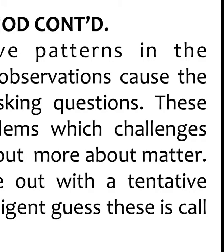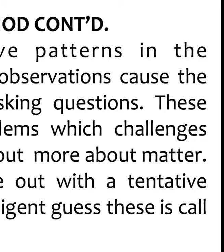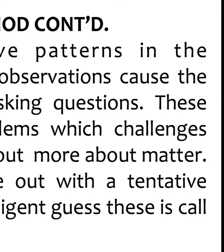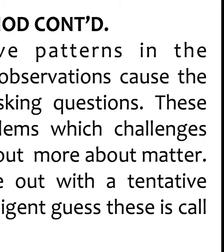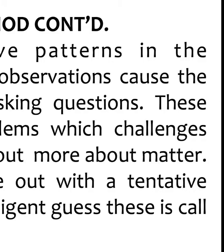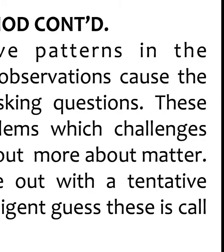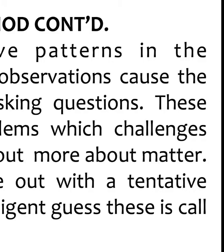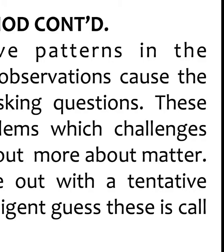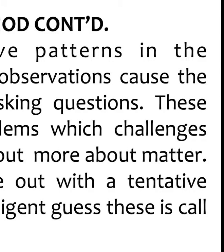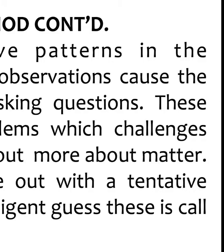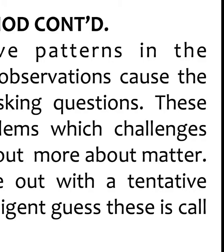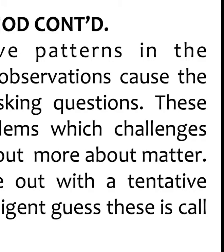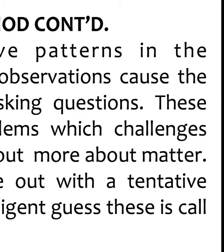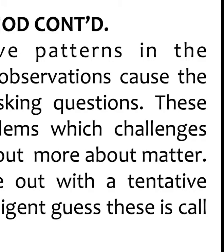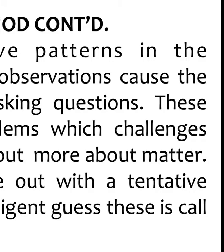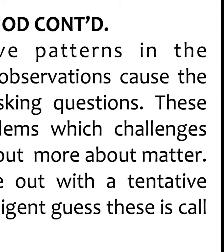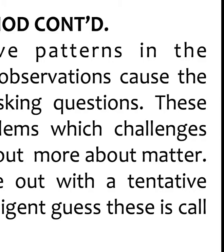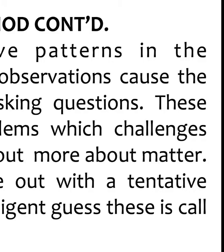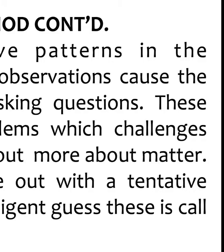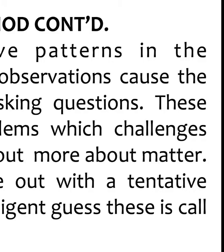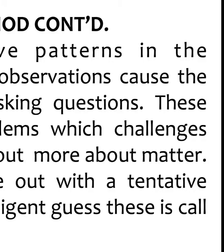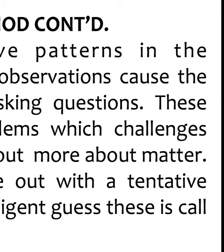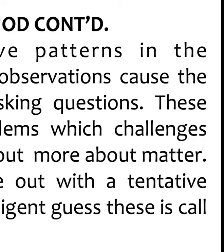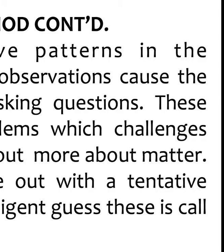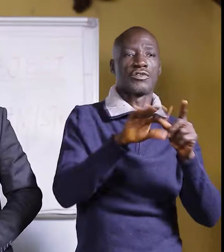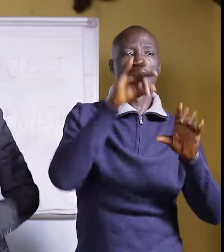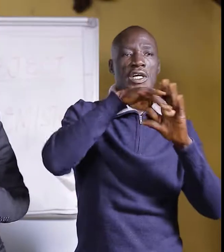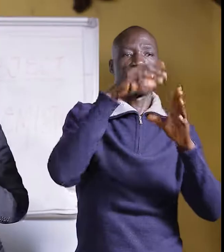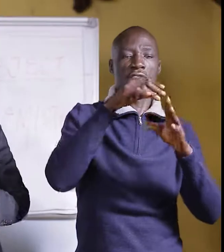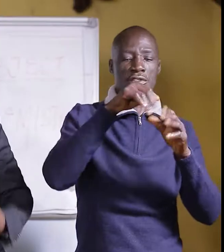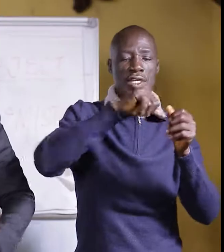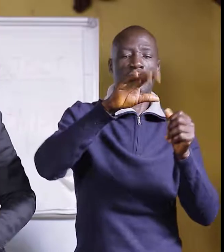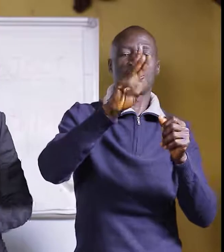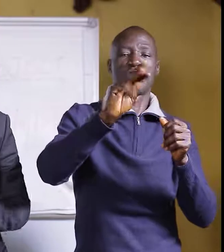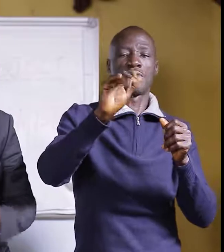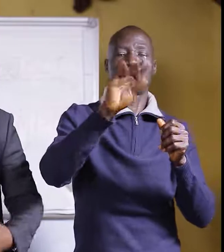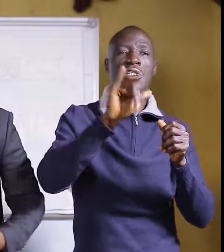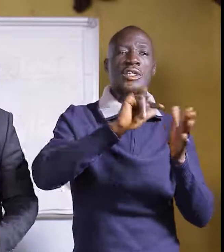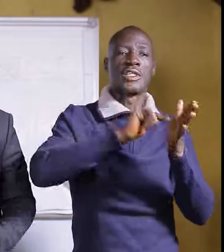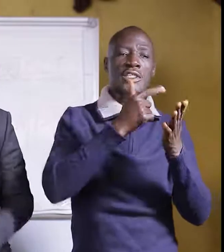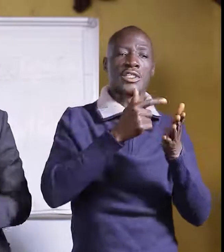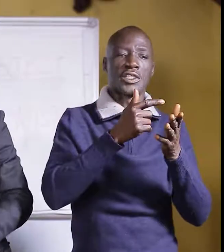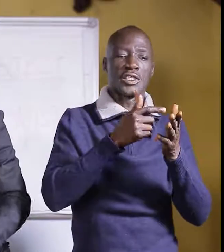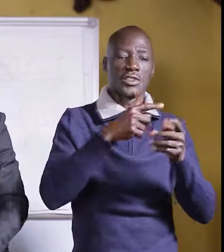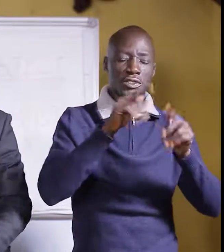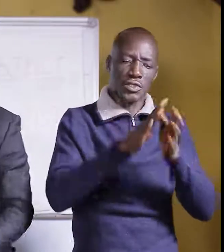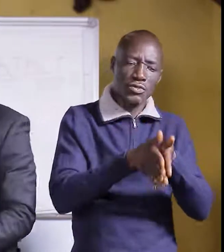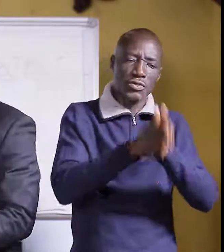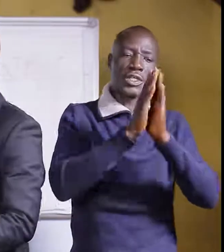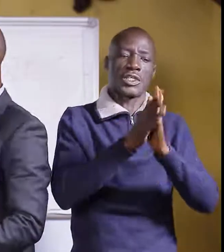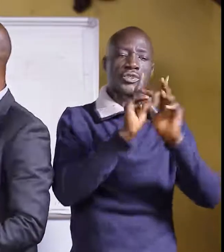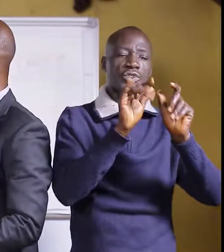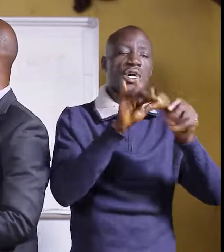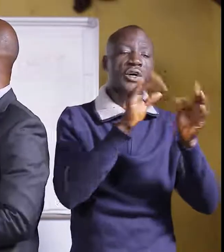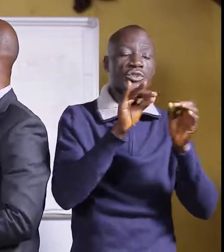which challenge the scientists to find out more about matter. Now, this quest to know more about matter as a result of this problem